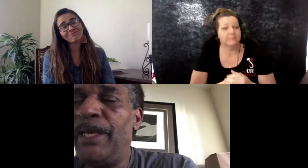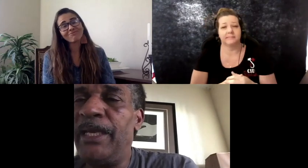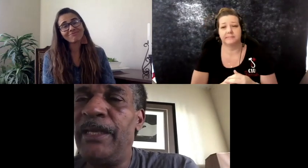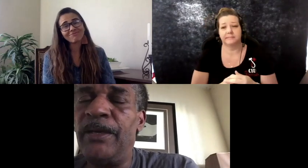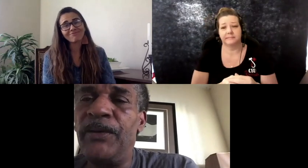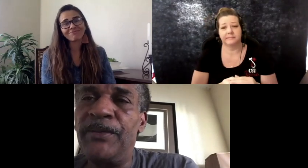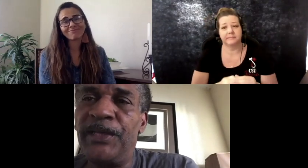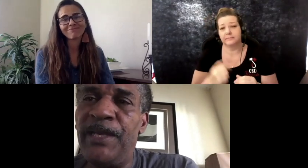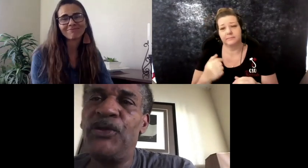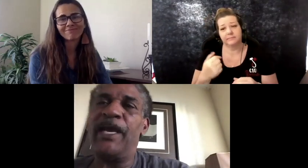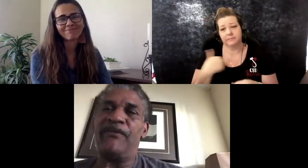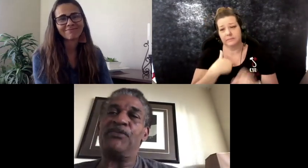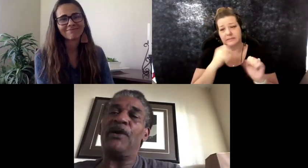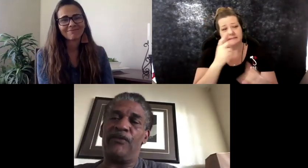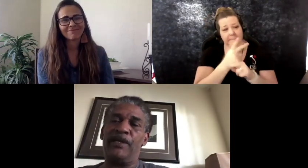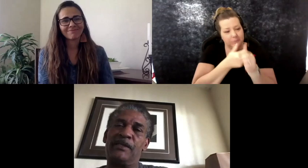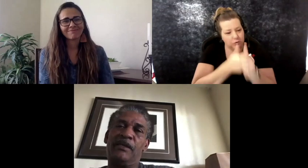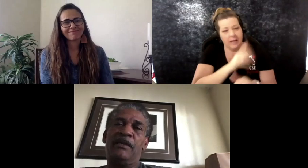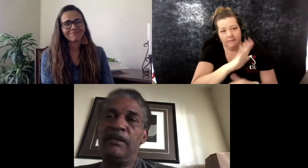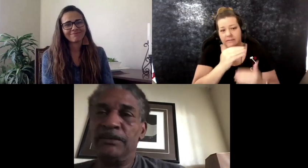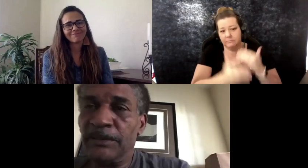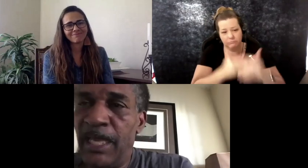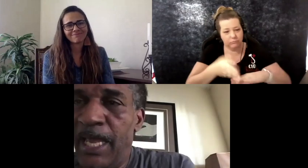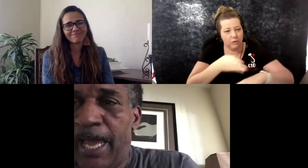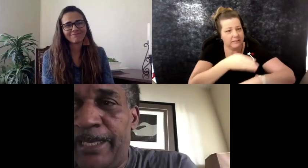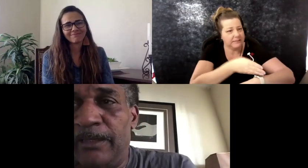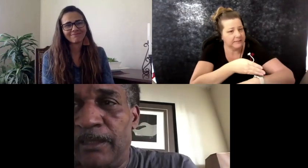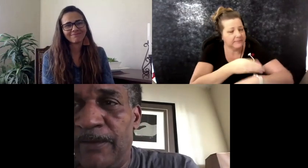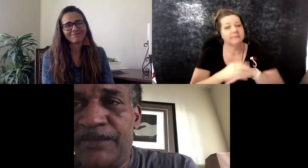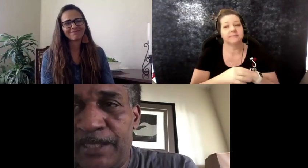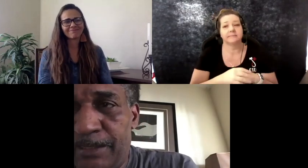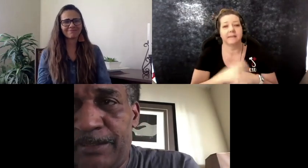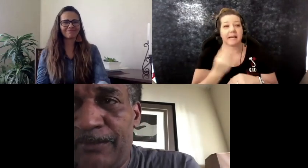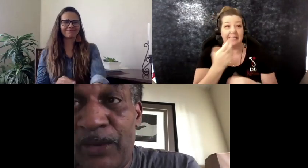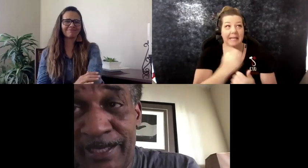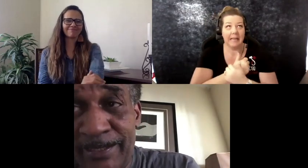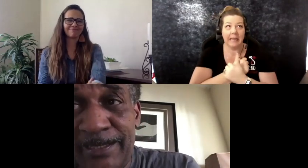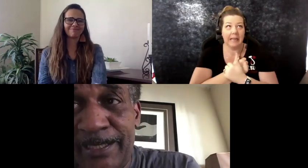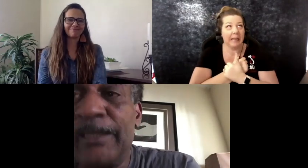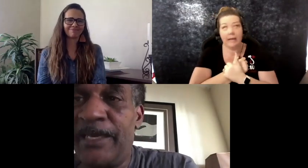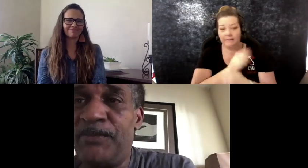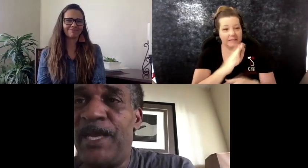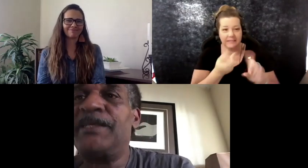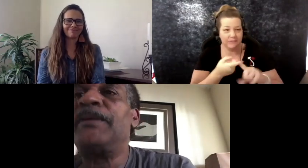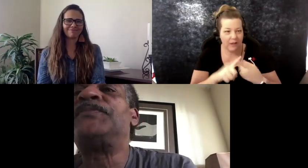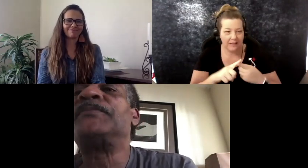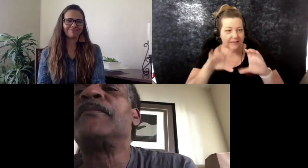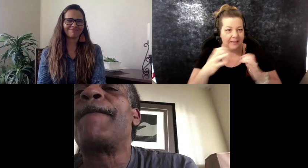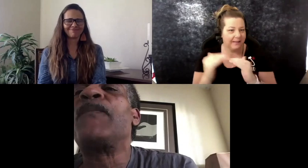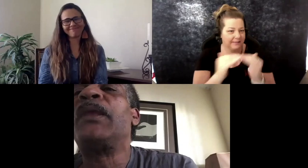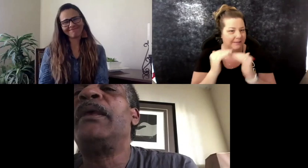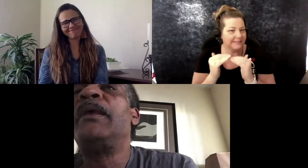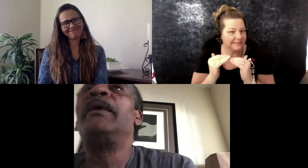And we're able to keep track of his progress. And he loves his friends and classmates.